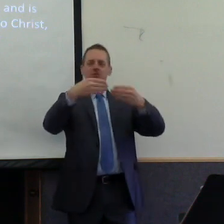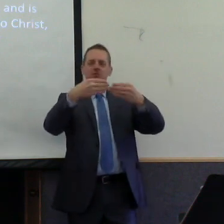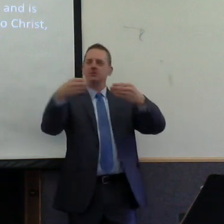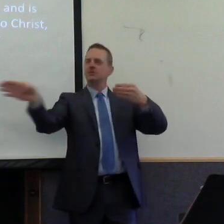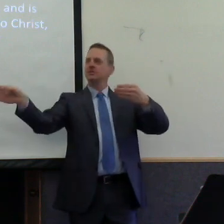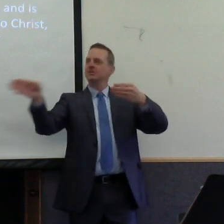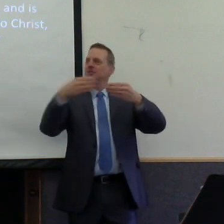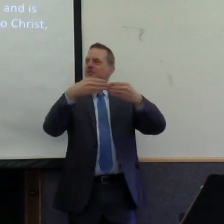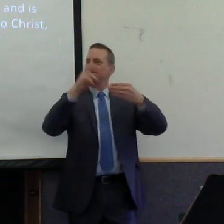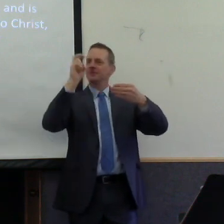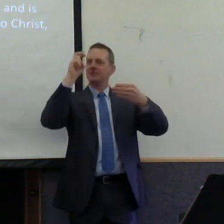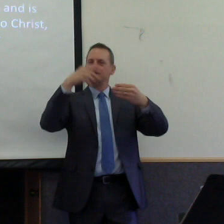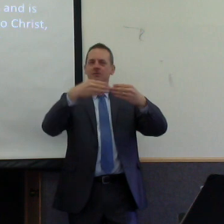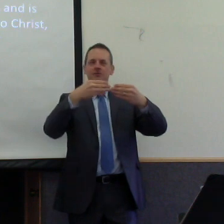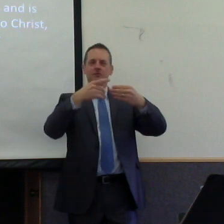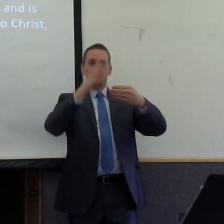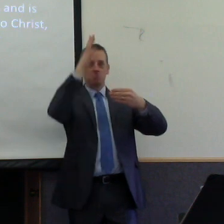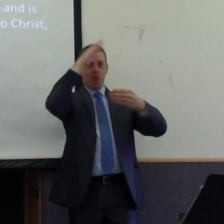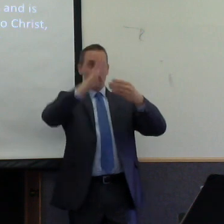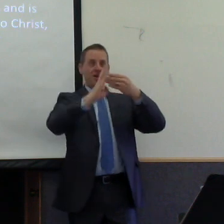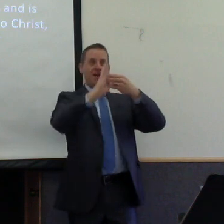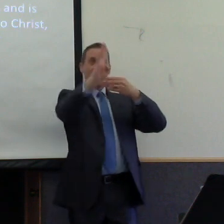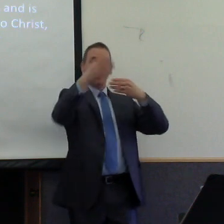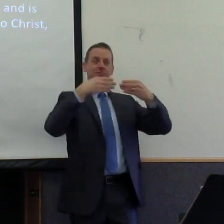at home with a bench, you know, the white picket